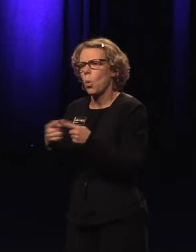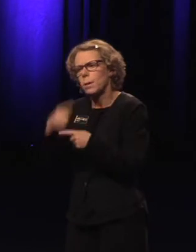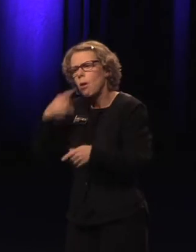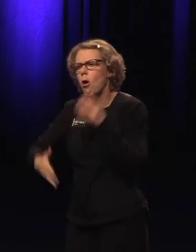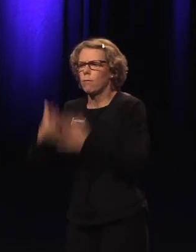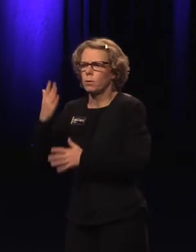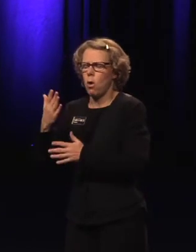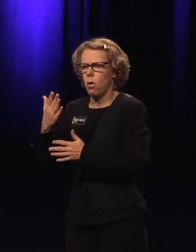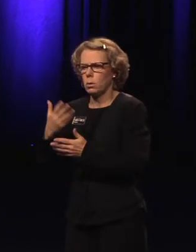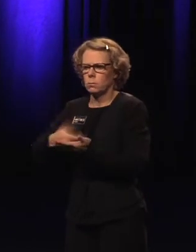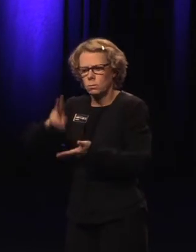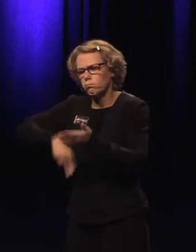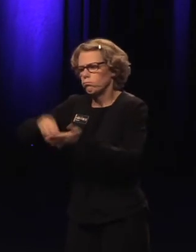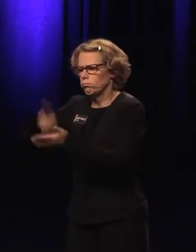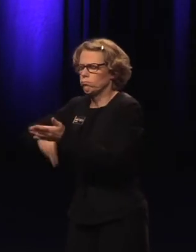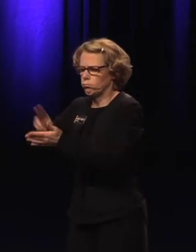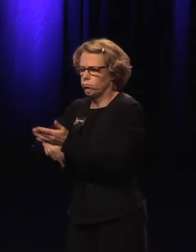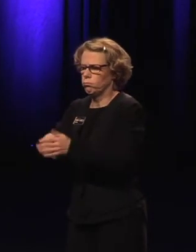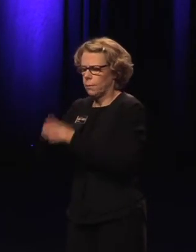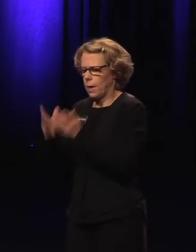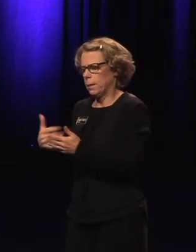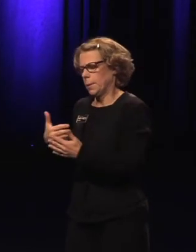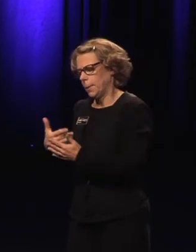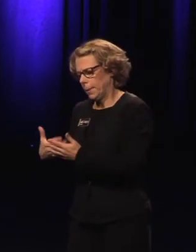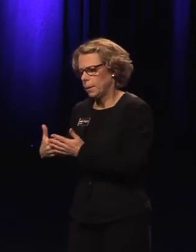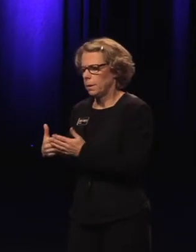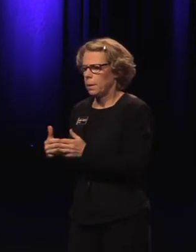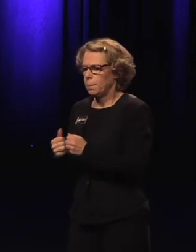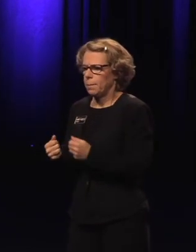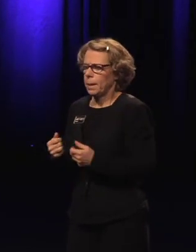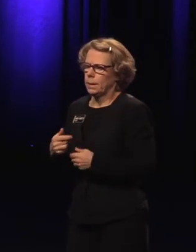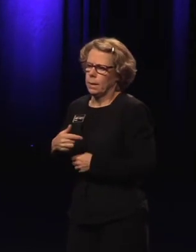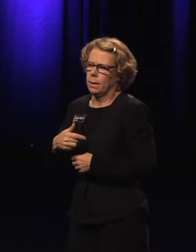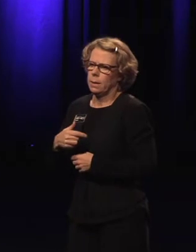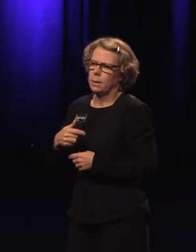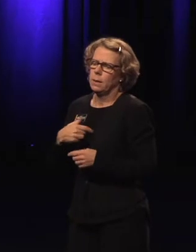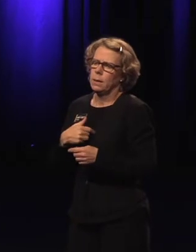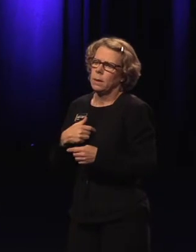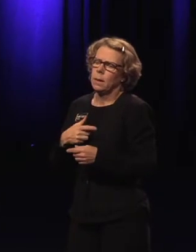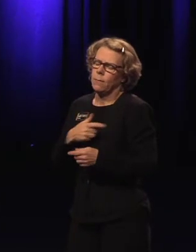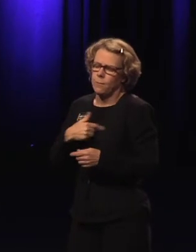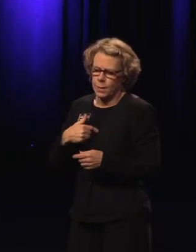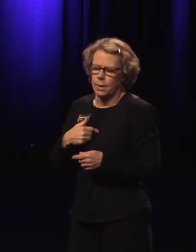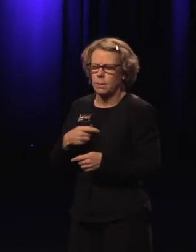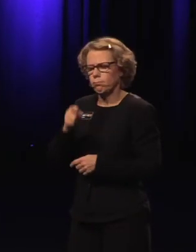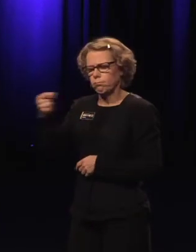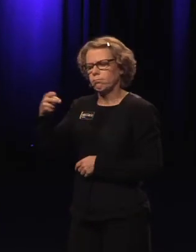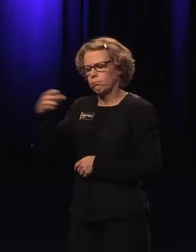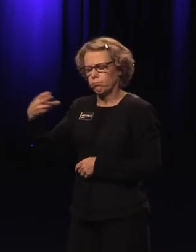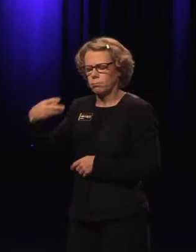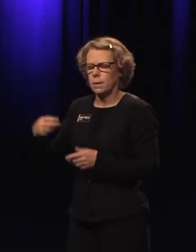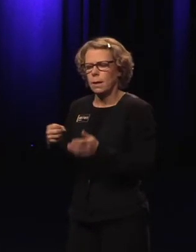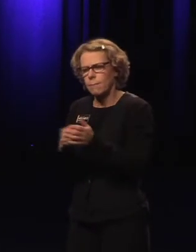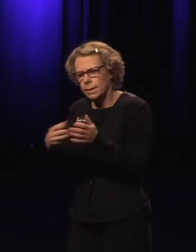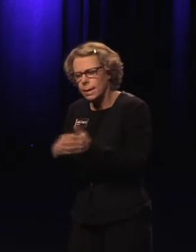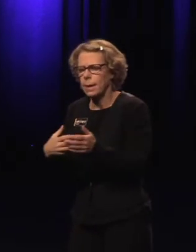clear that it is a norm-based organization. It sets values, principles, and